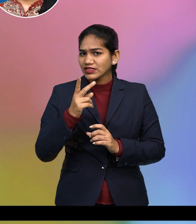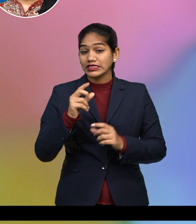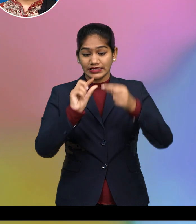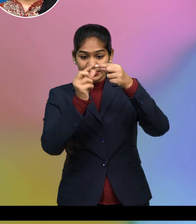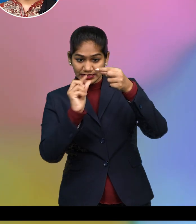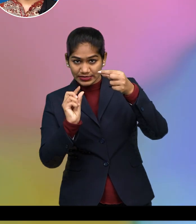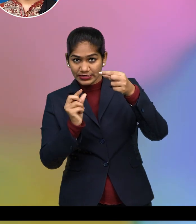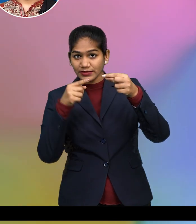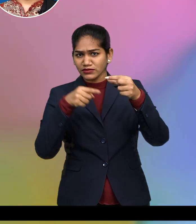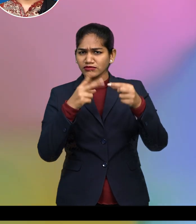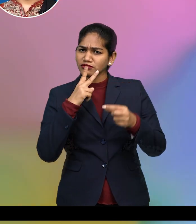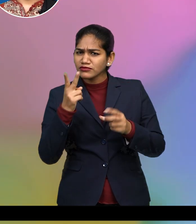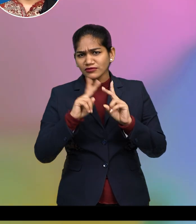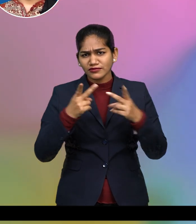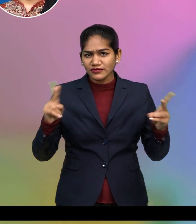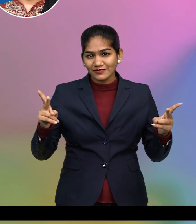grapes, etc.?